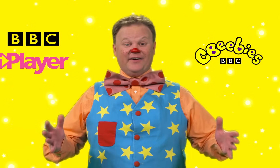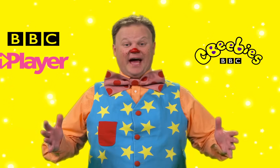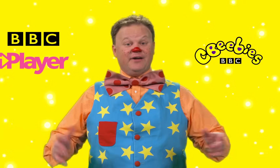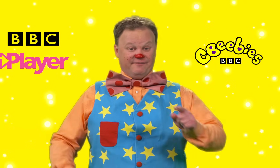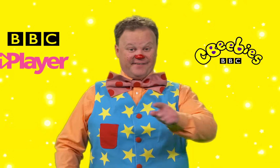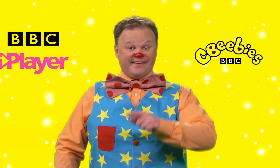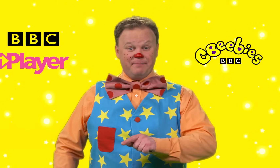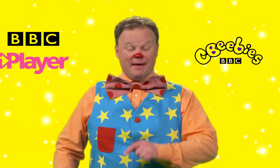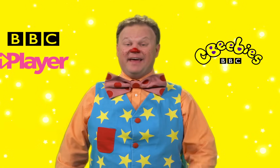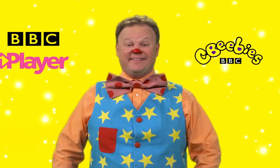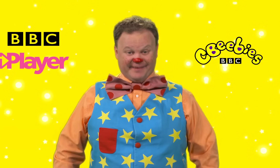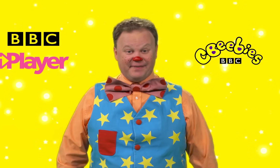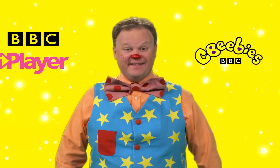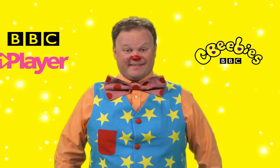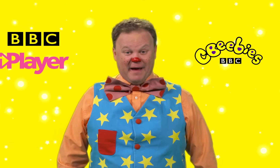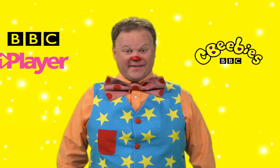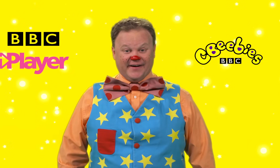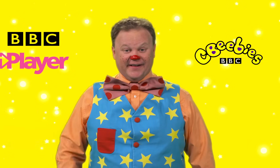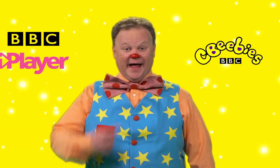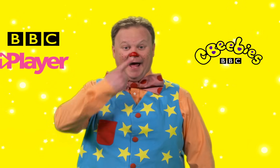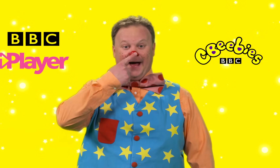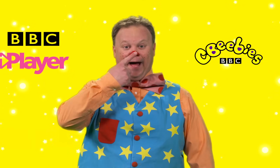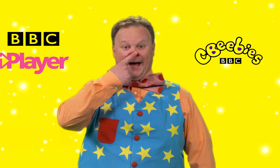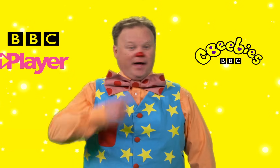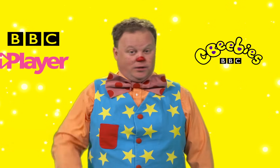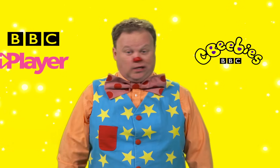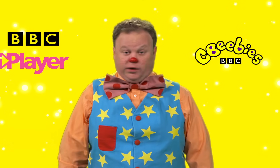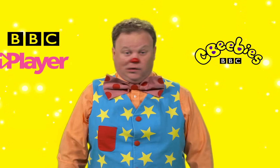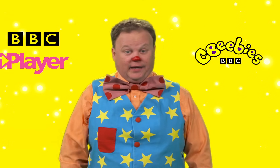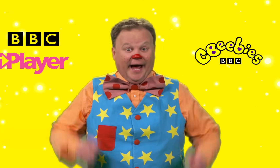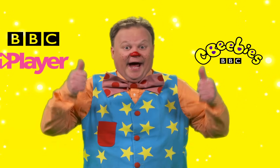and look out for CBeebies Something Special!